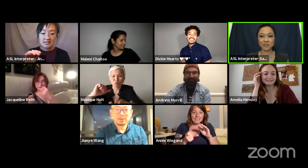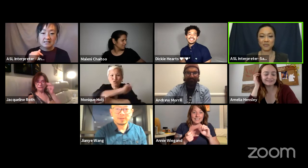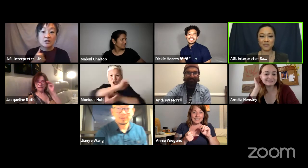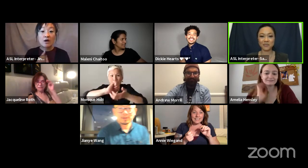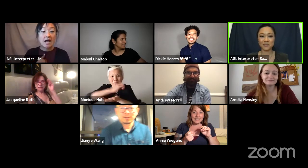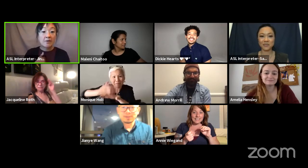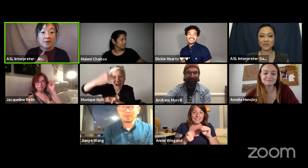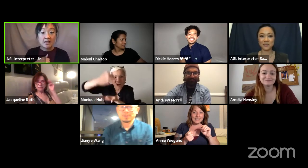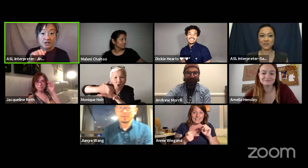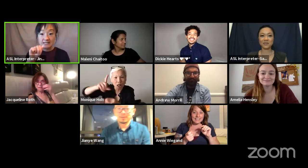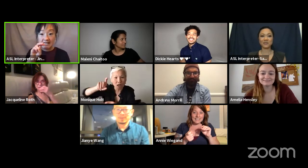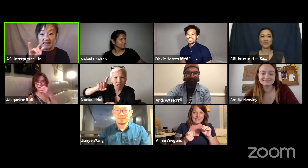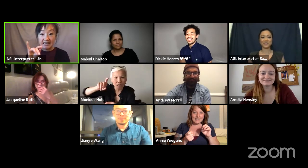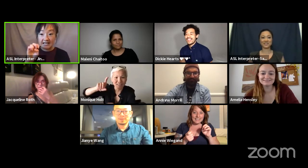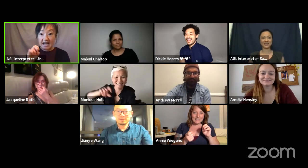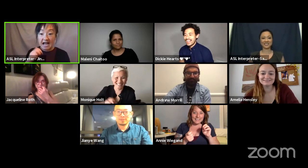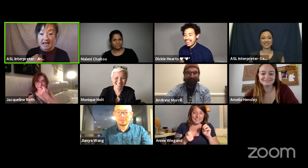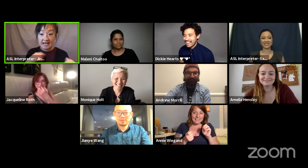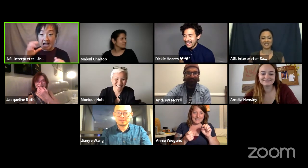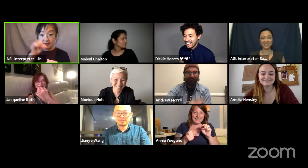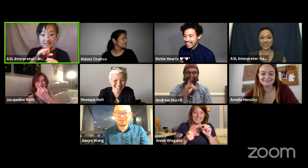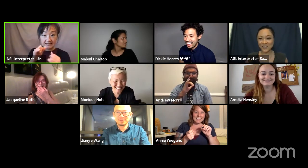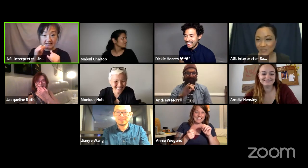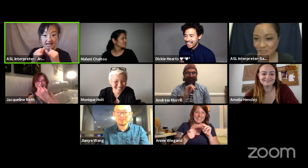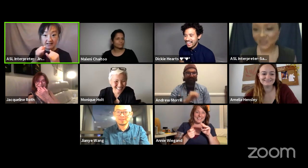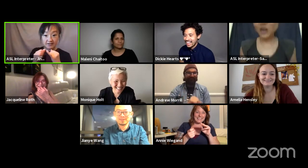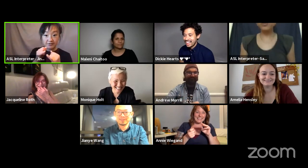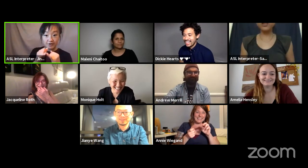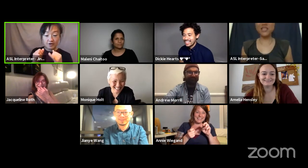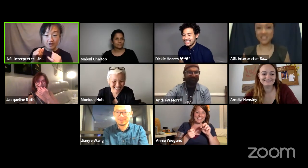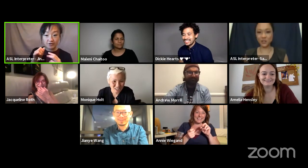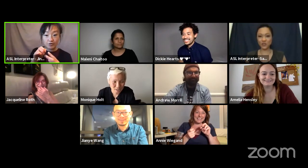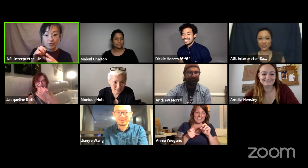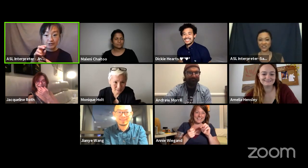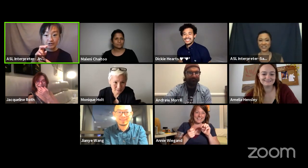So I apologize, Annie. I missed the tail end of your question.